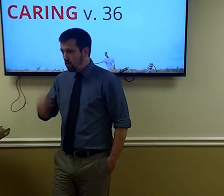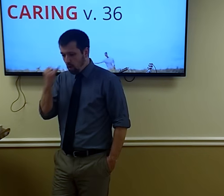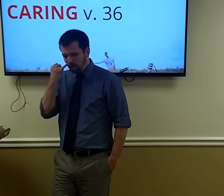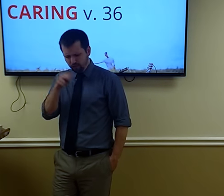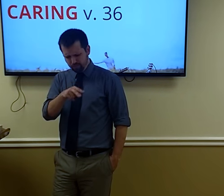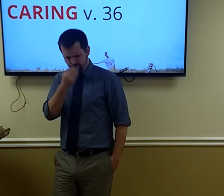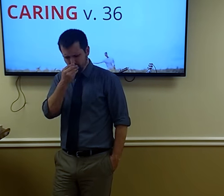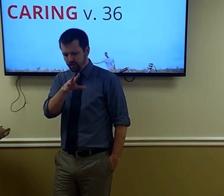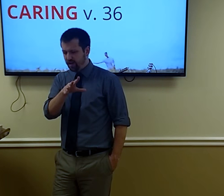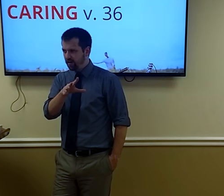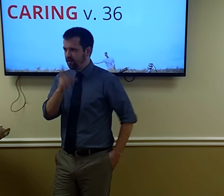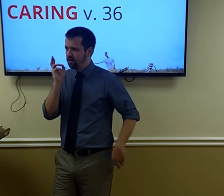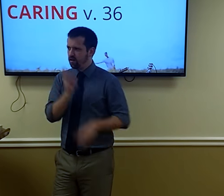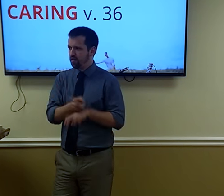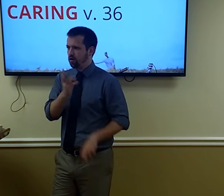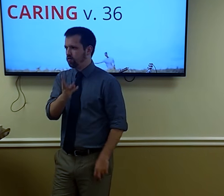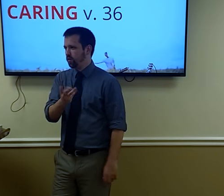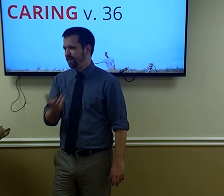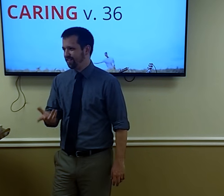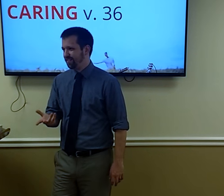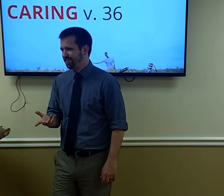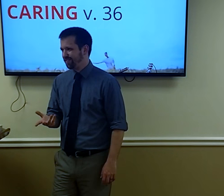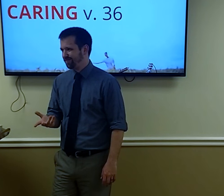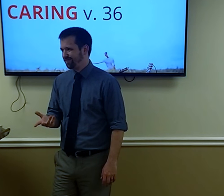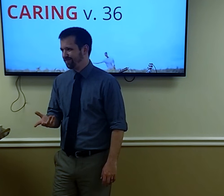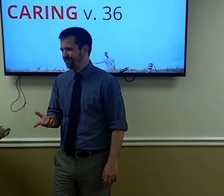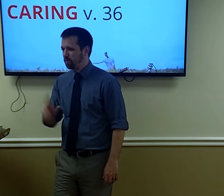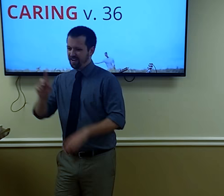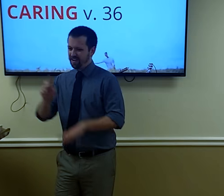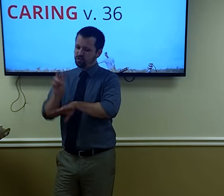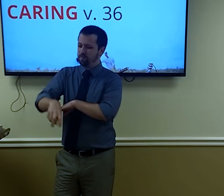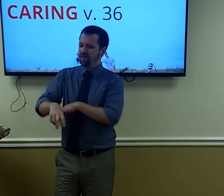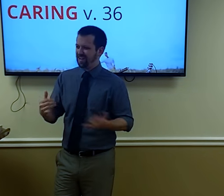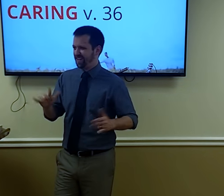Well, if we don't care, hard wins. But hey, I'm jumping in now.